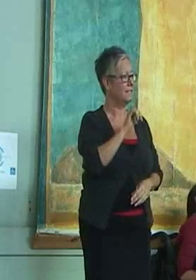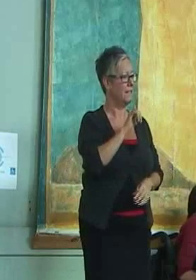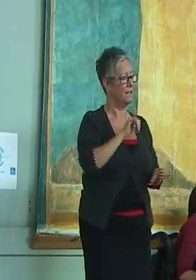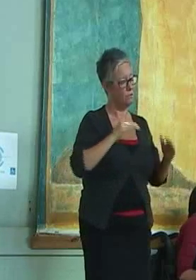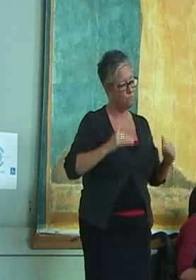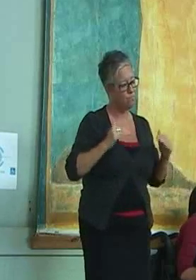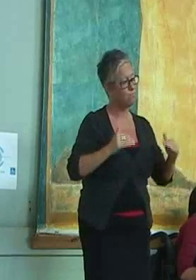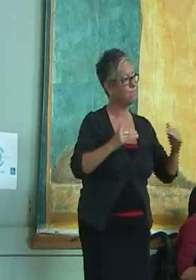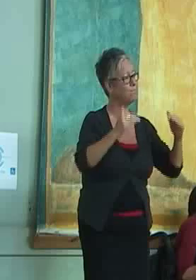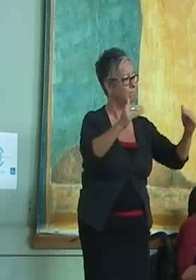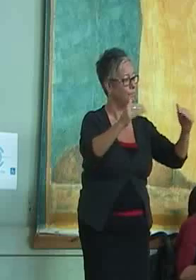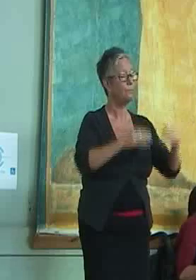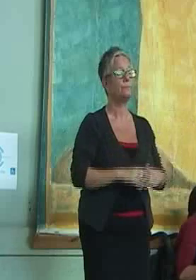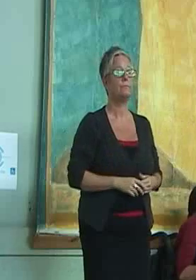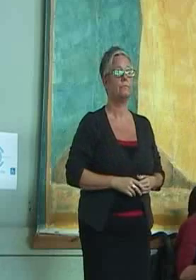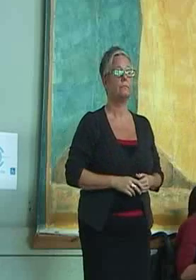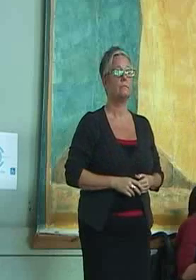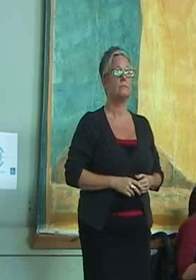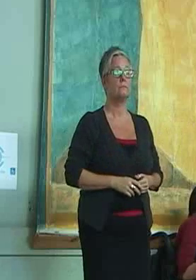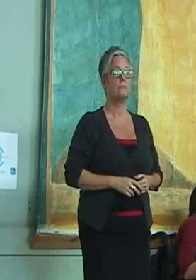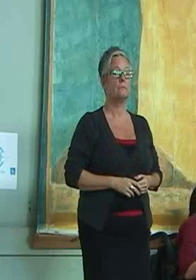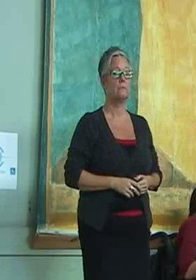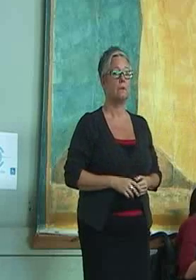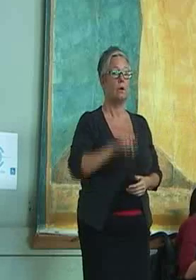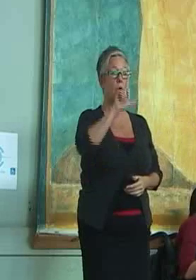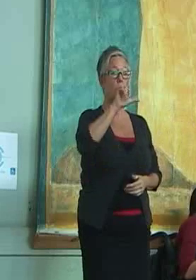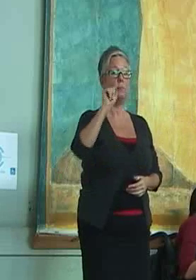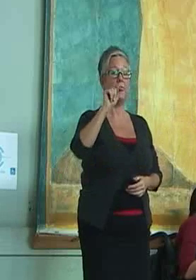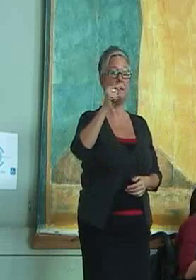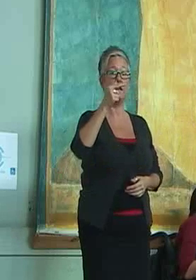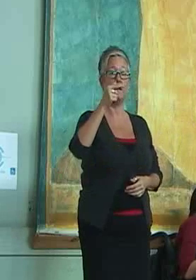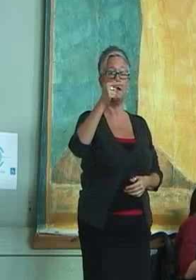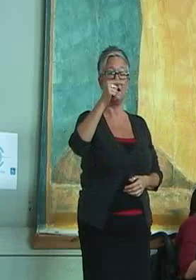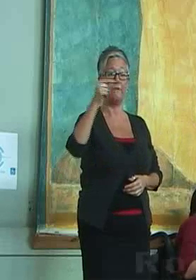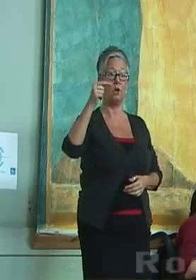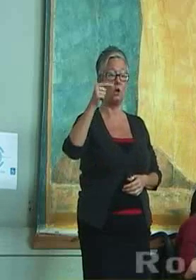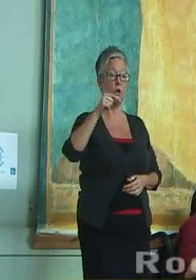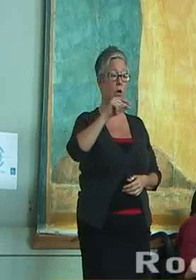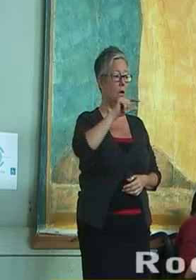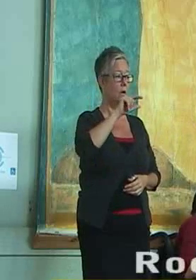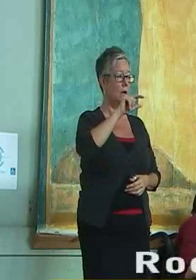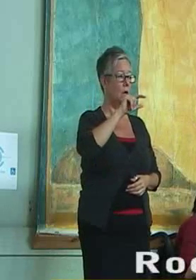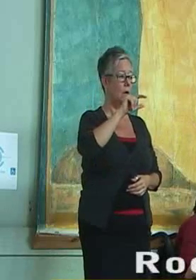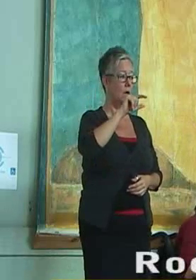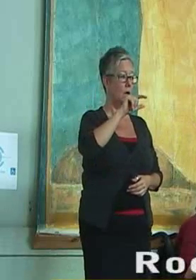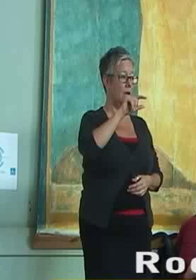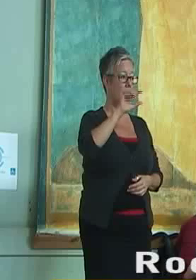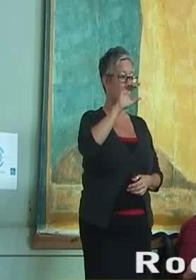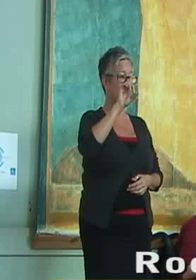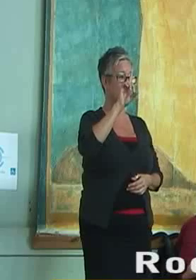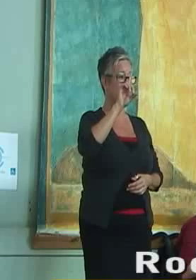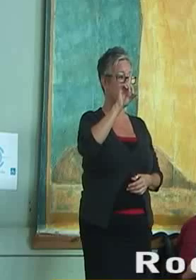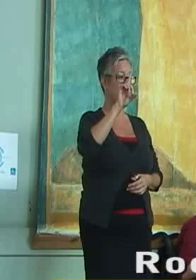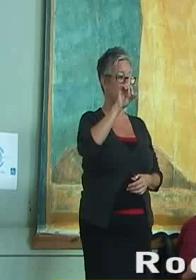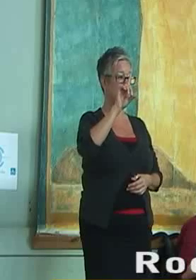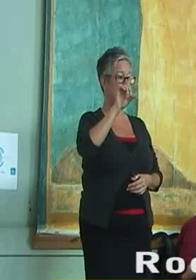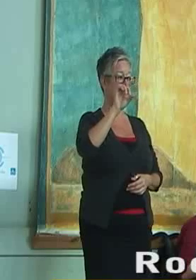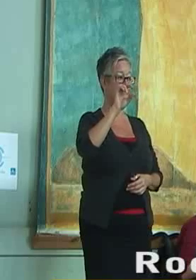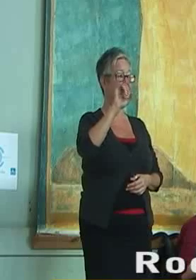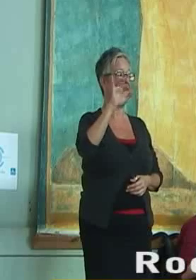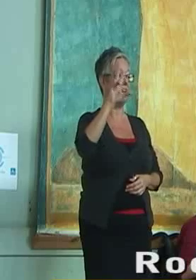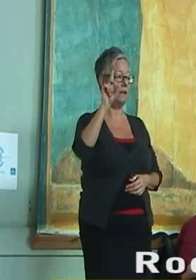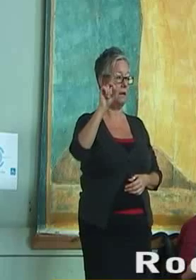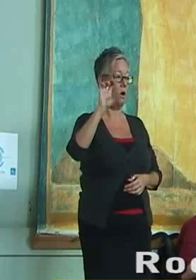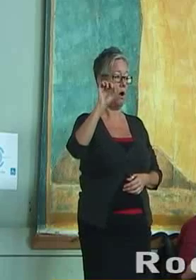of my family's heroes is Lieutenant Governor David Onley, and he has a wonderful saying. He said, all of